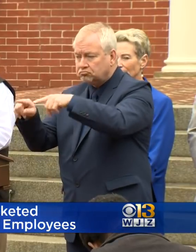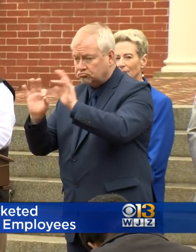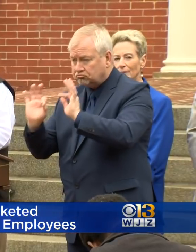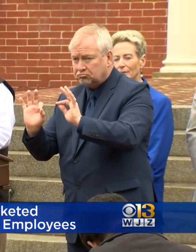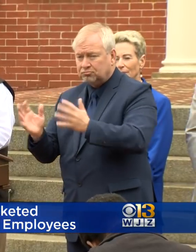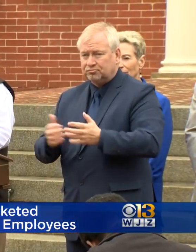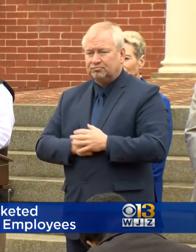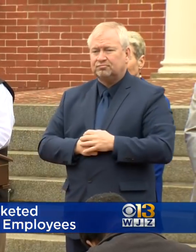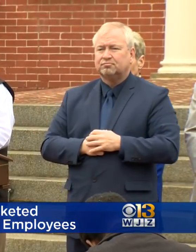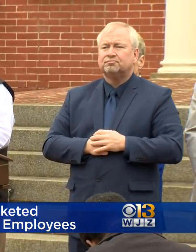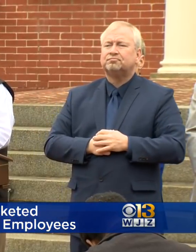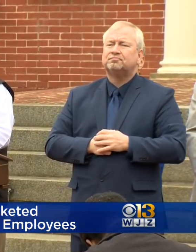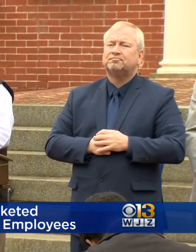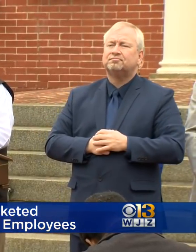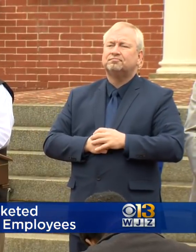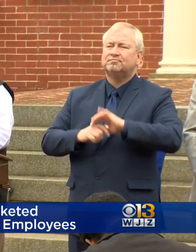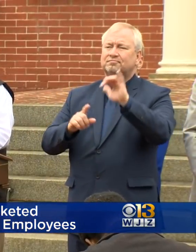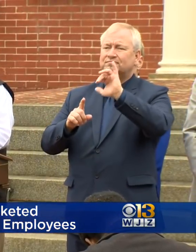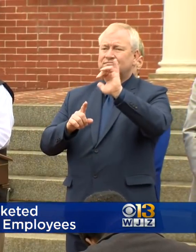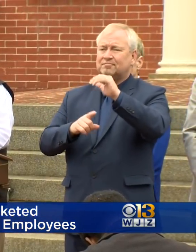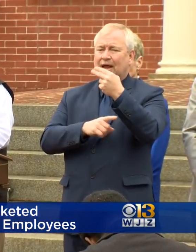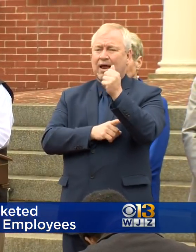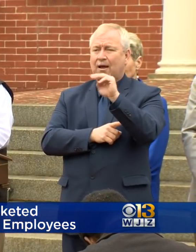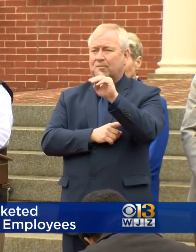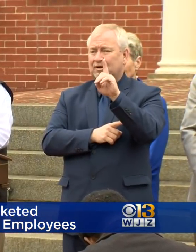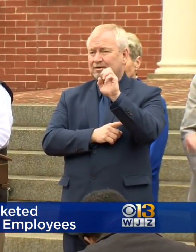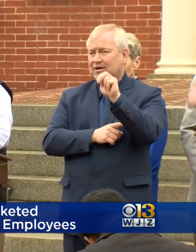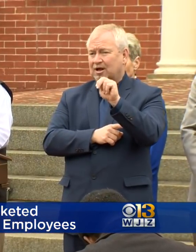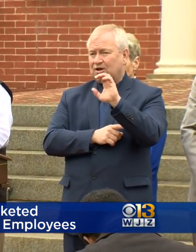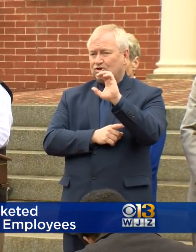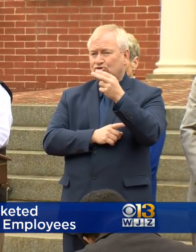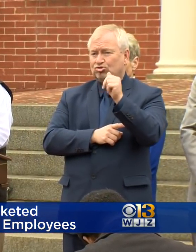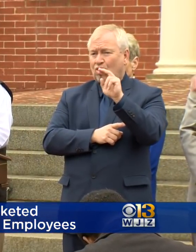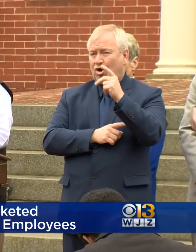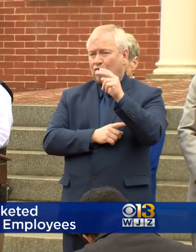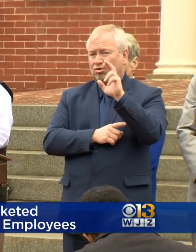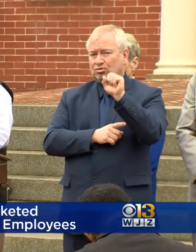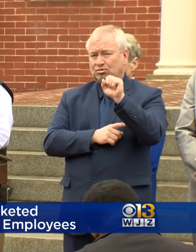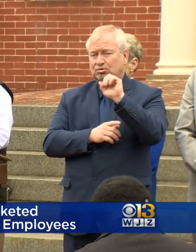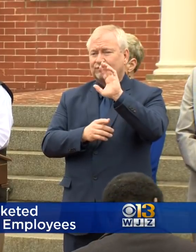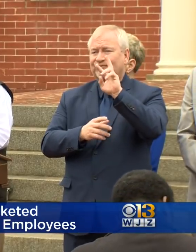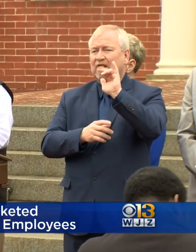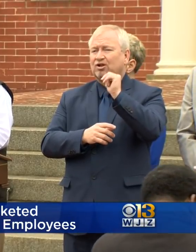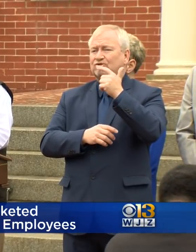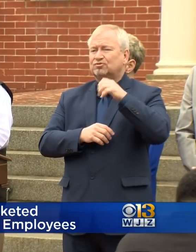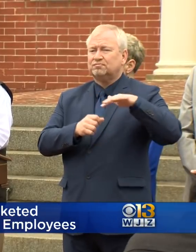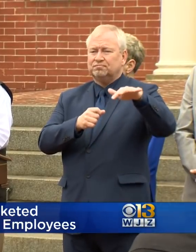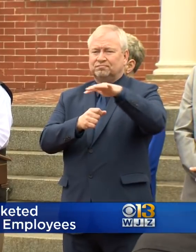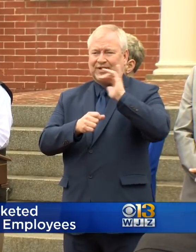like Hamden, Charles Village, and Sandtown, Winchester. In these times of